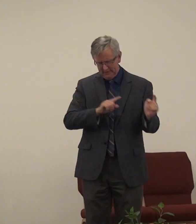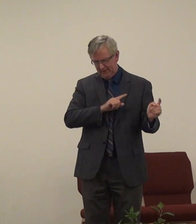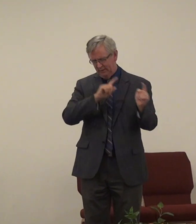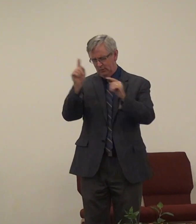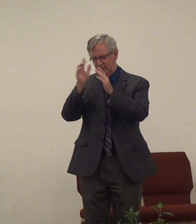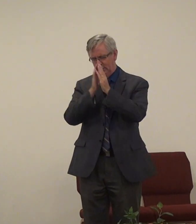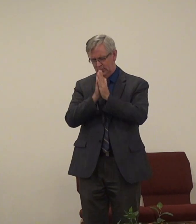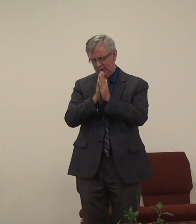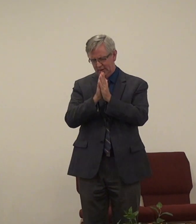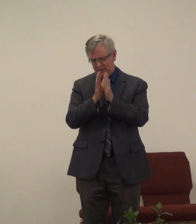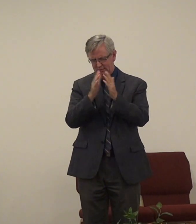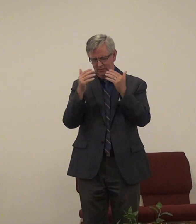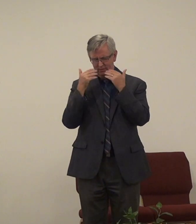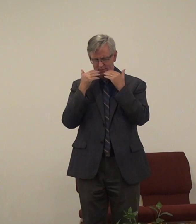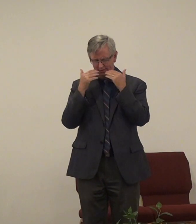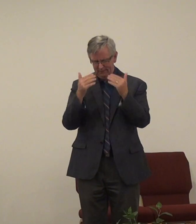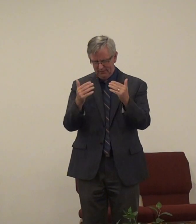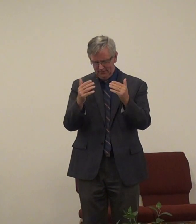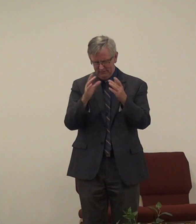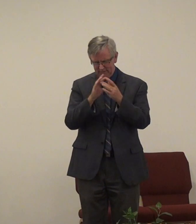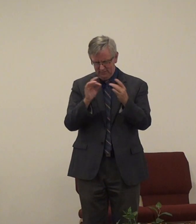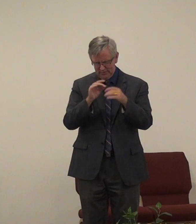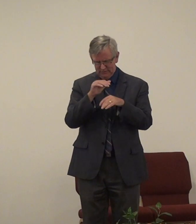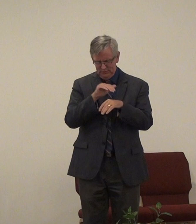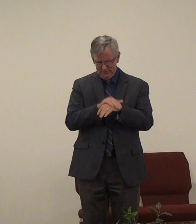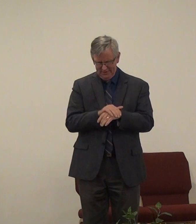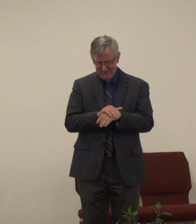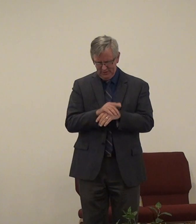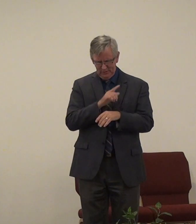Father in heaven, we come to you in prayer, and we're so thankful